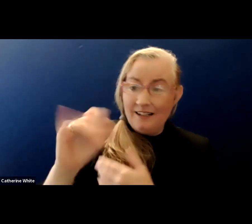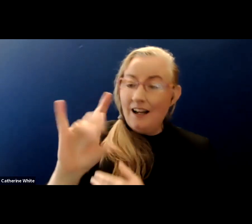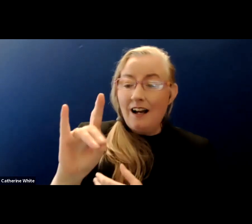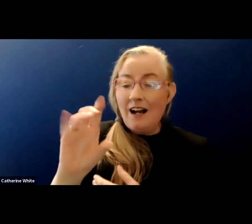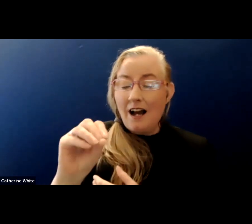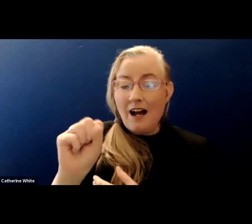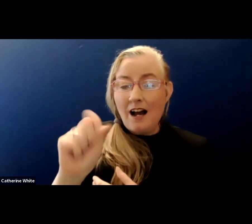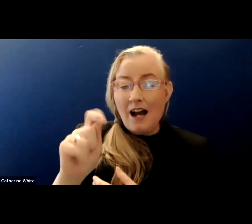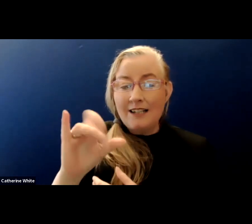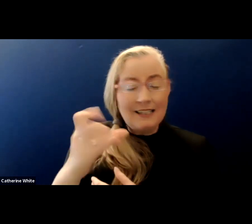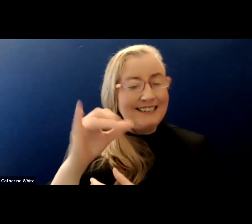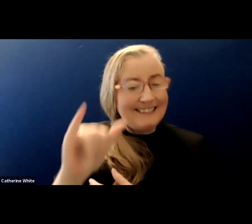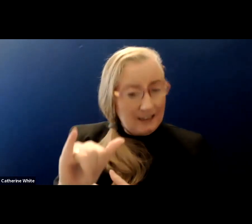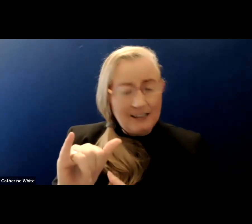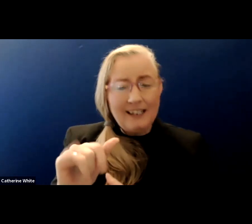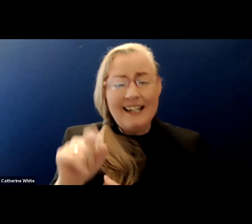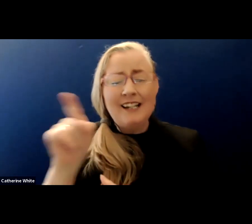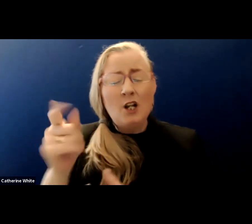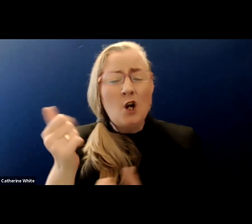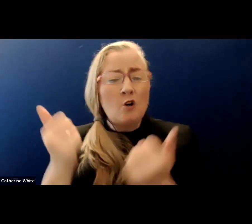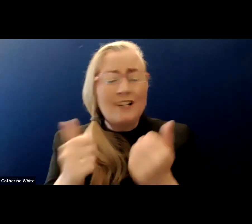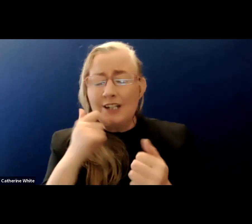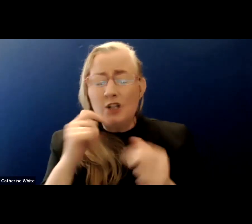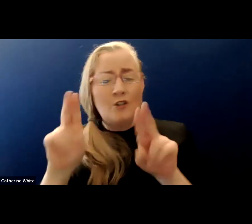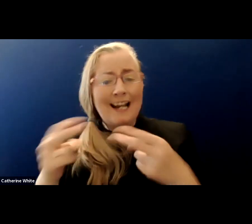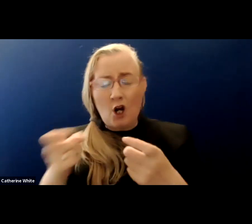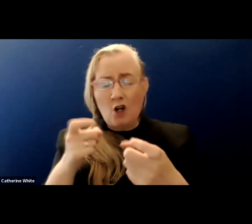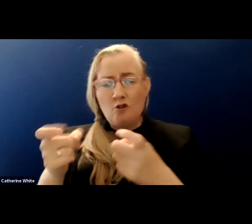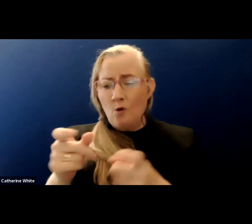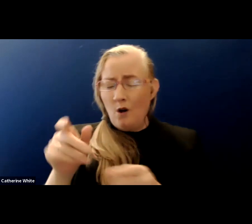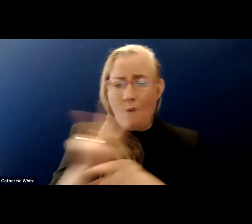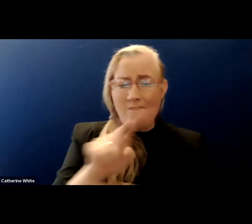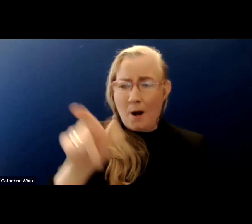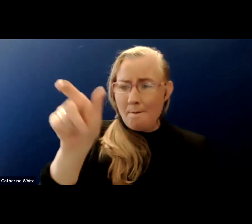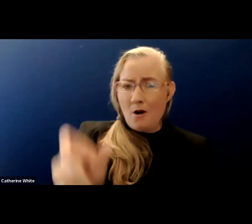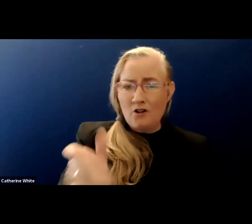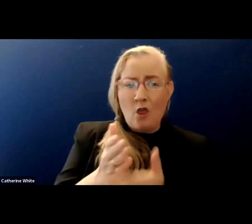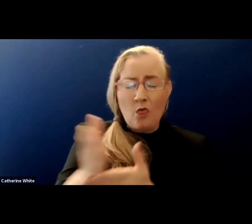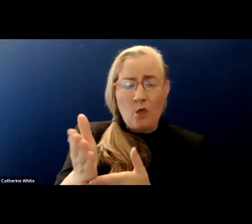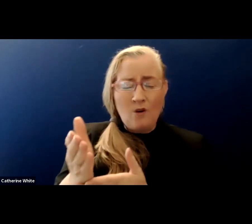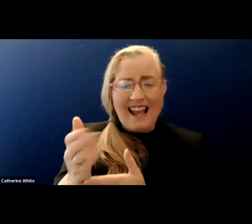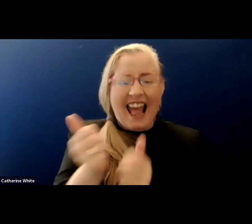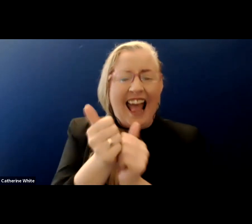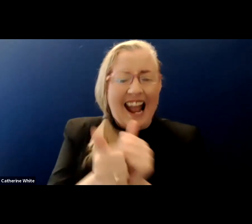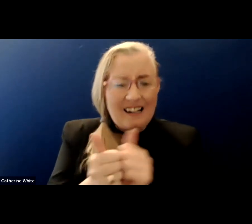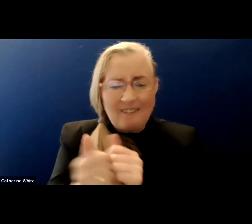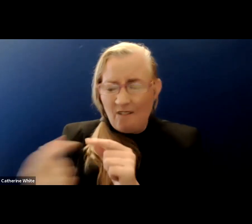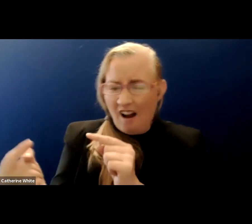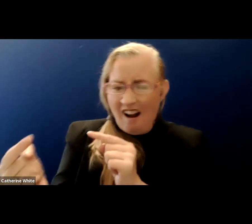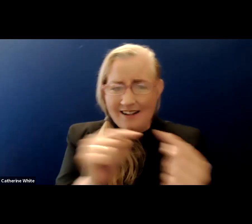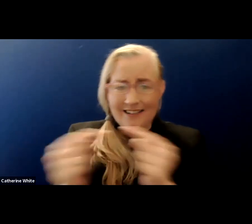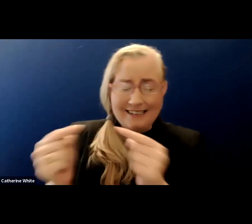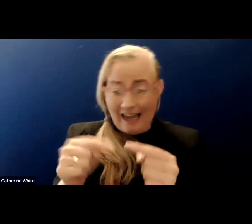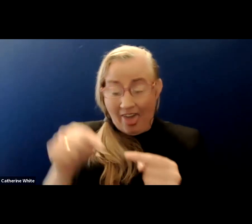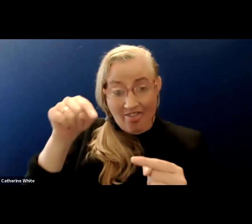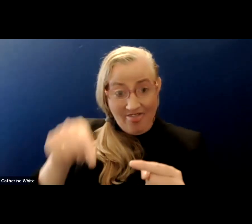they say in the judgment that you can't have control over a person during situations of active hostilities is really very